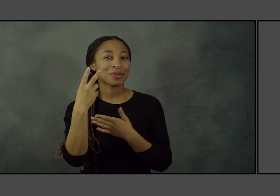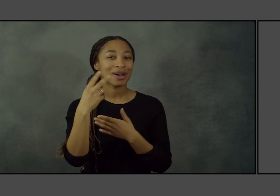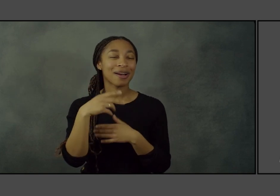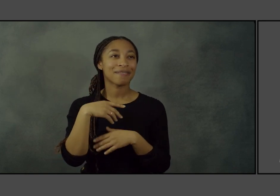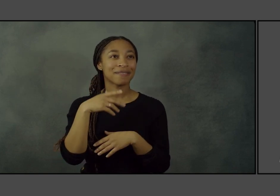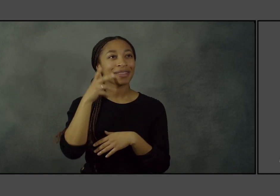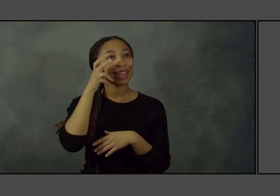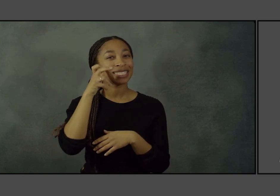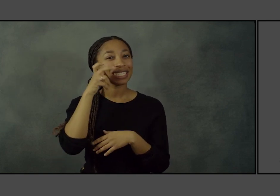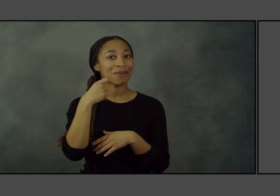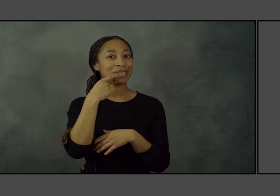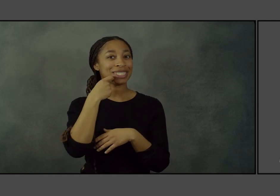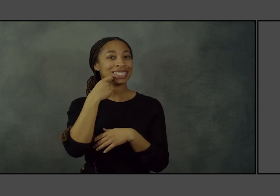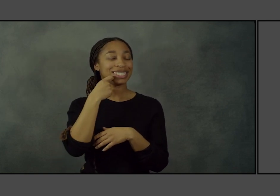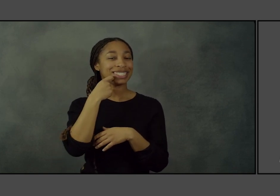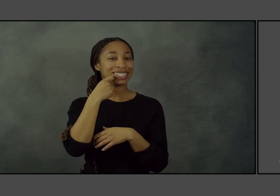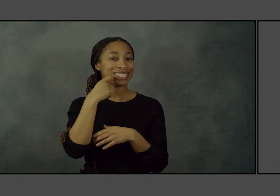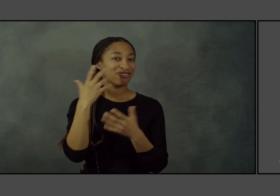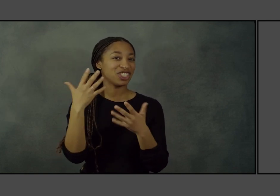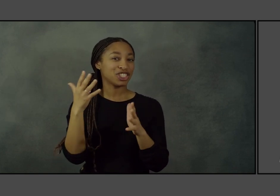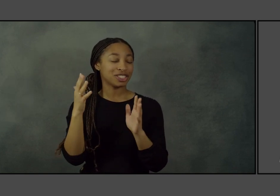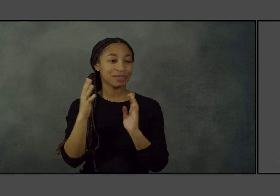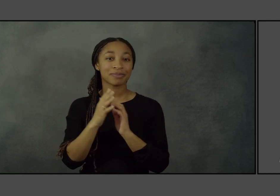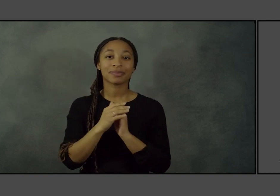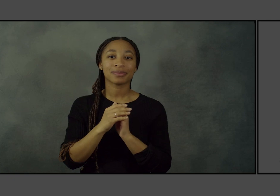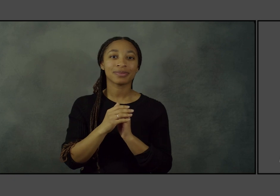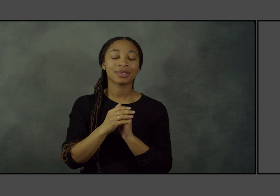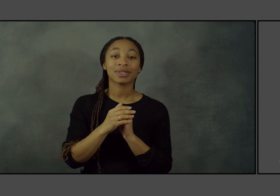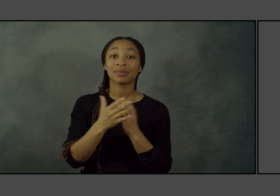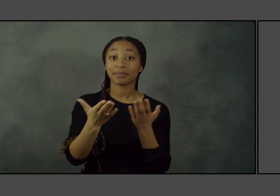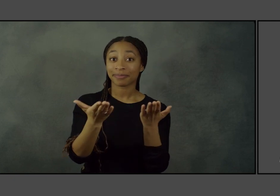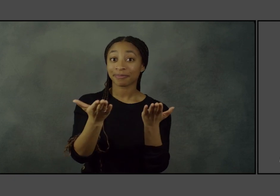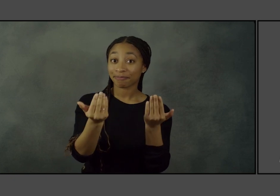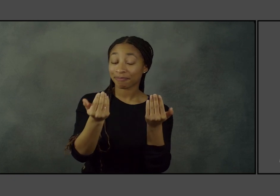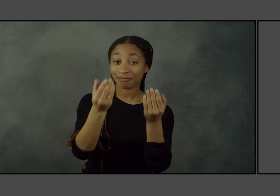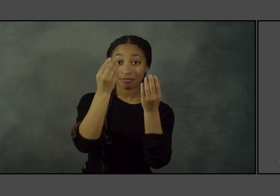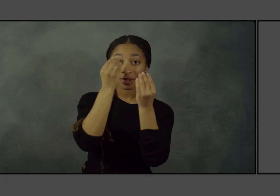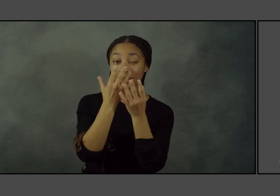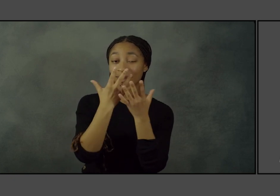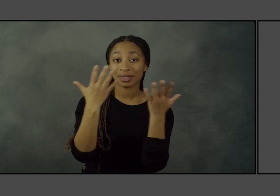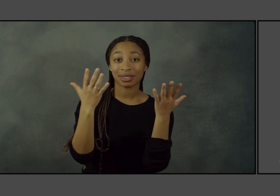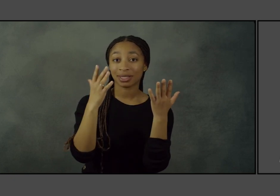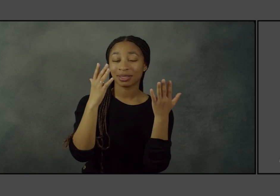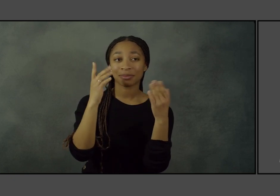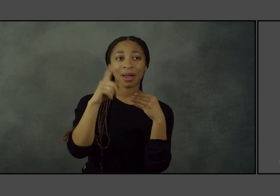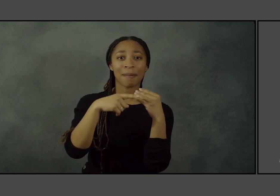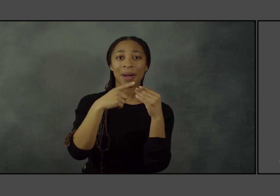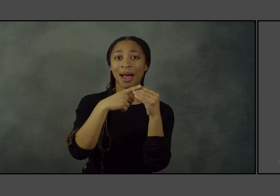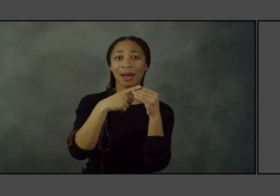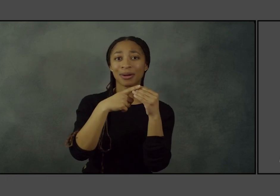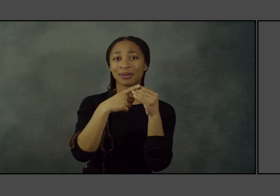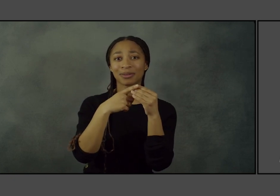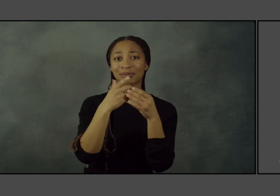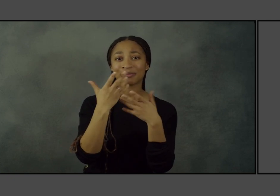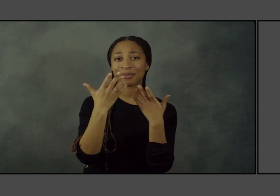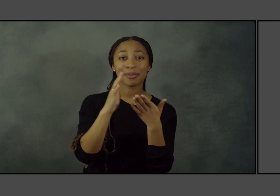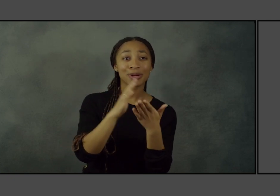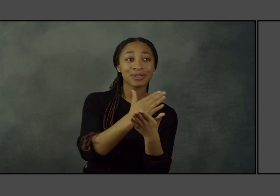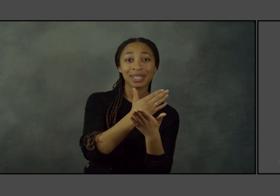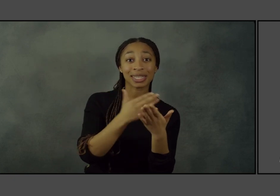So tell us about a piece of music that today or recently blew your mind